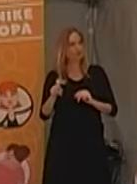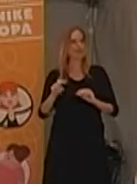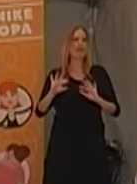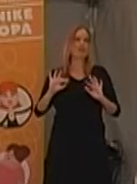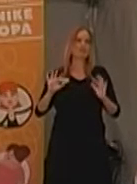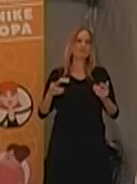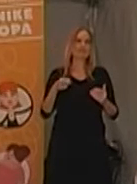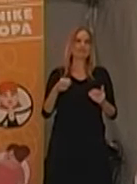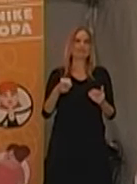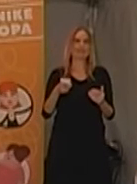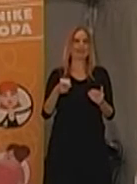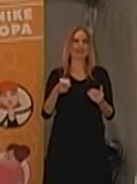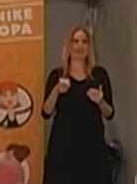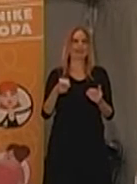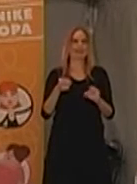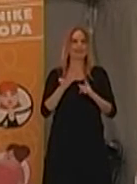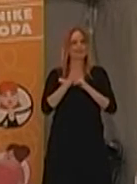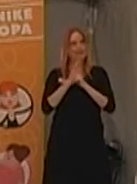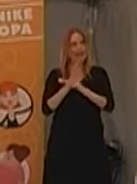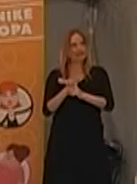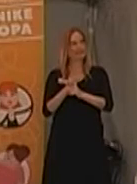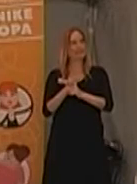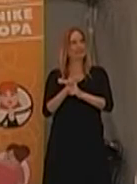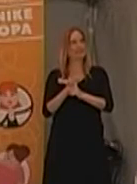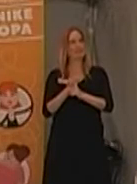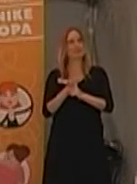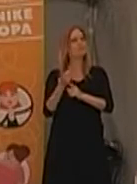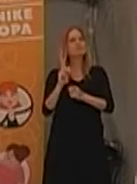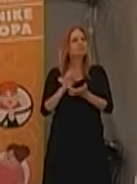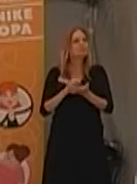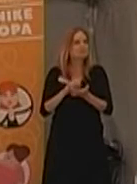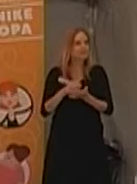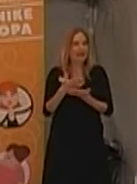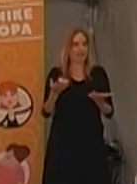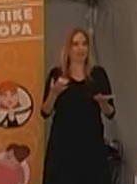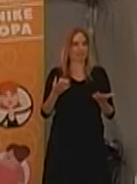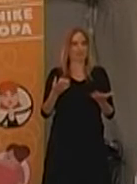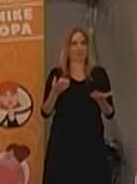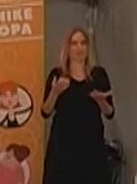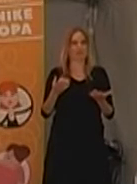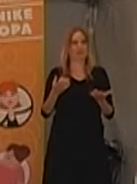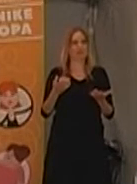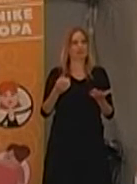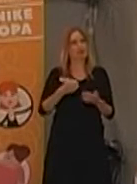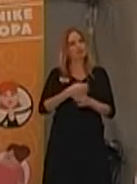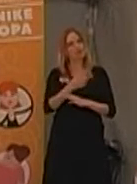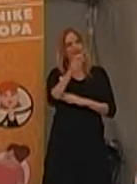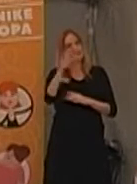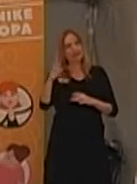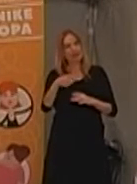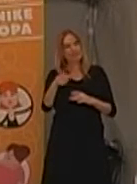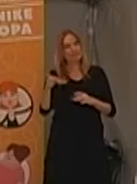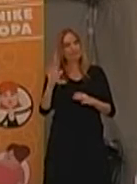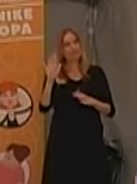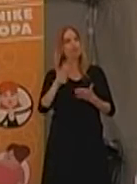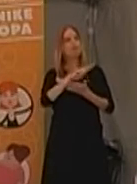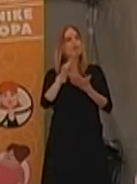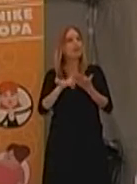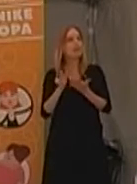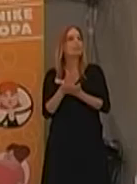that say about the ability or inability for Scandinavians to address the problems that they